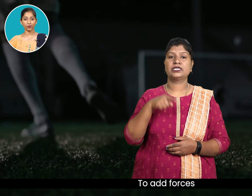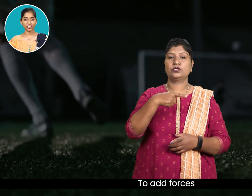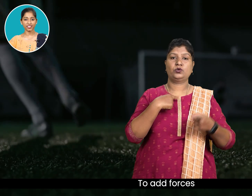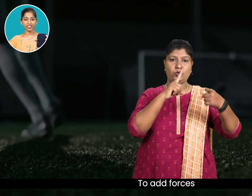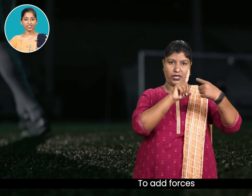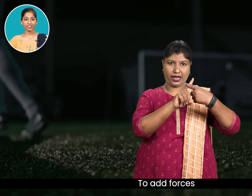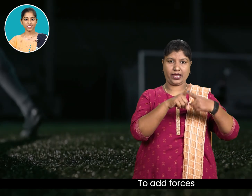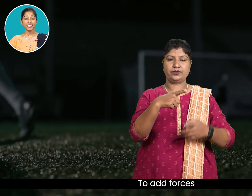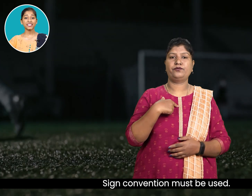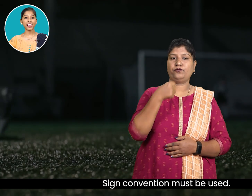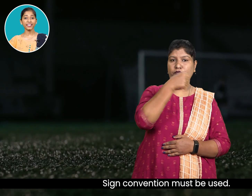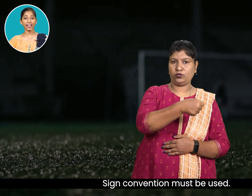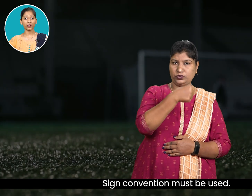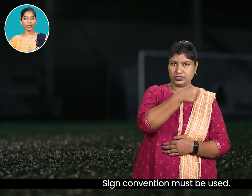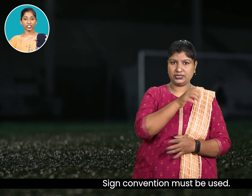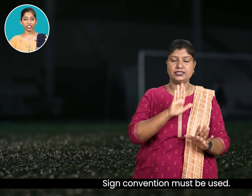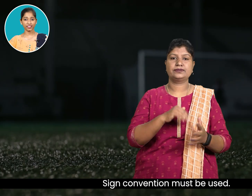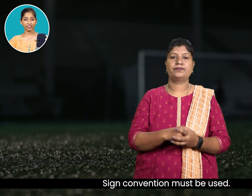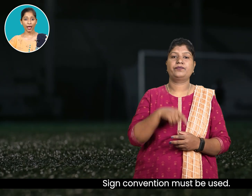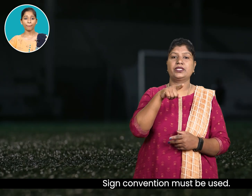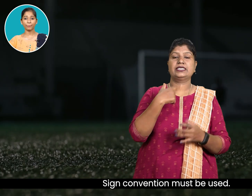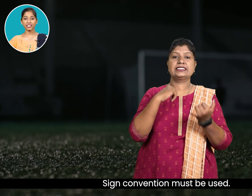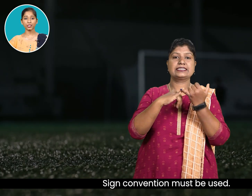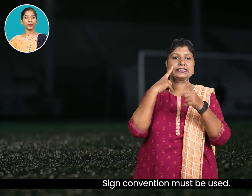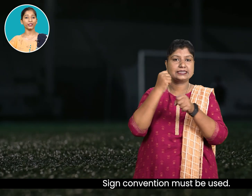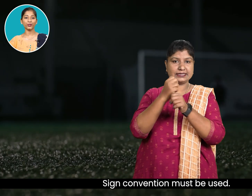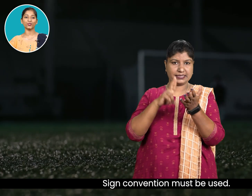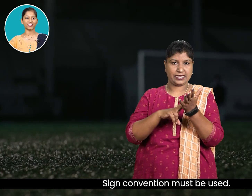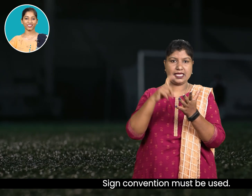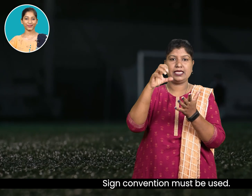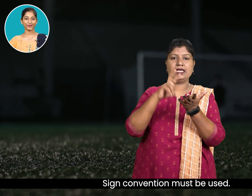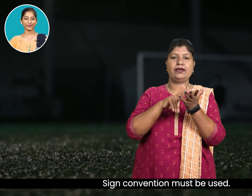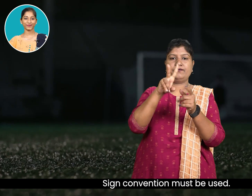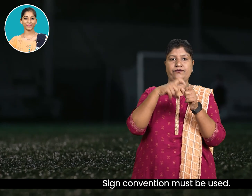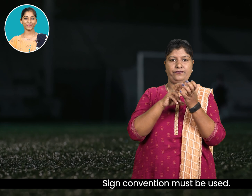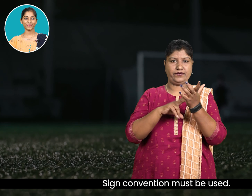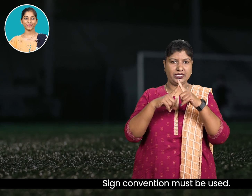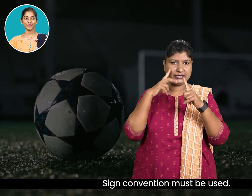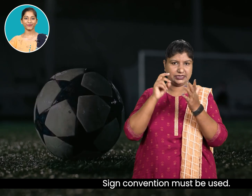add forces, sign convention must be used.